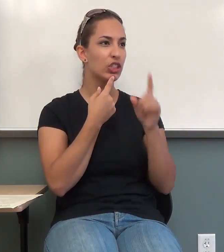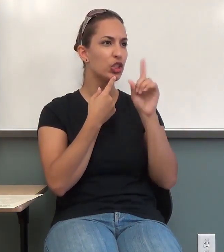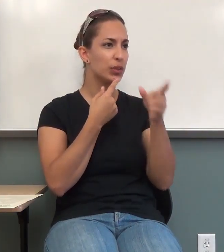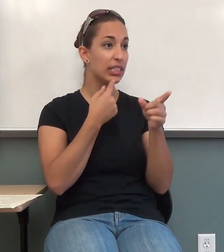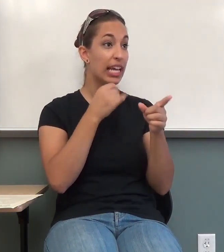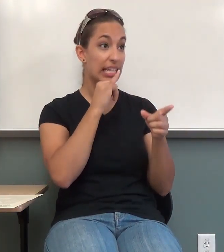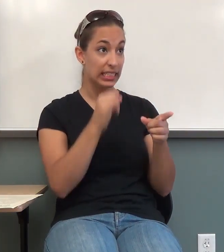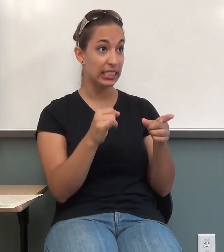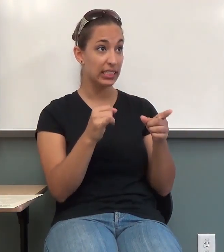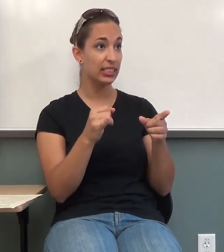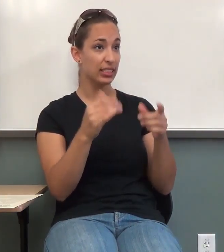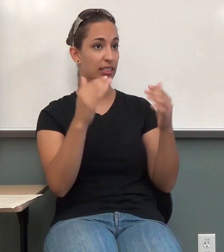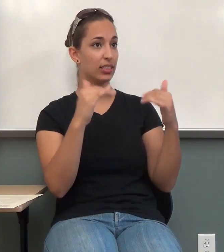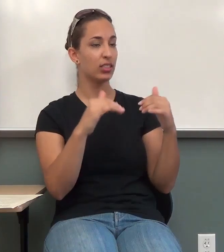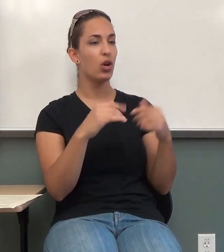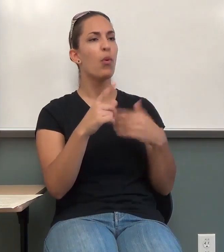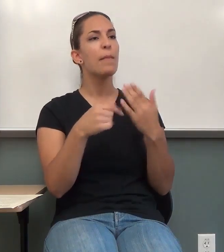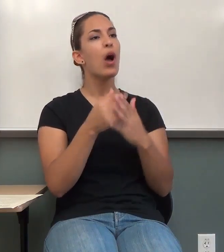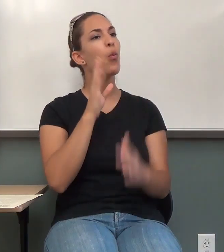is? Yeah. What about will? How about that?